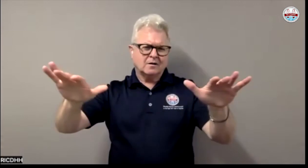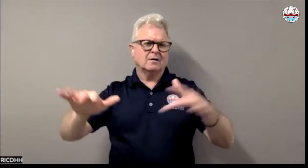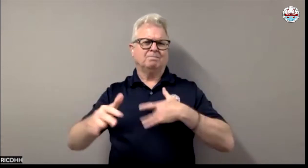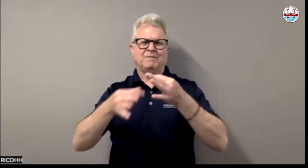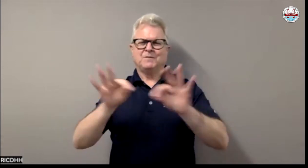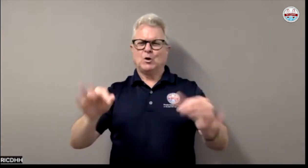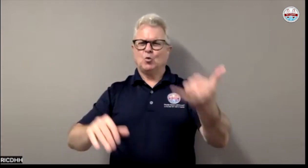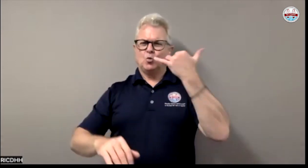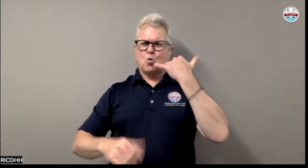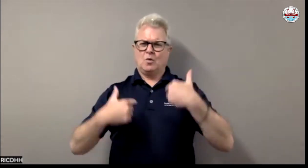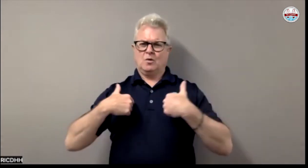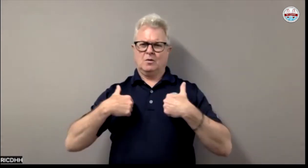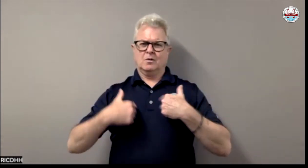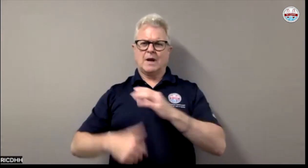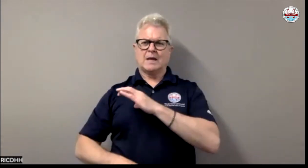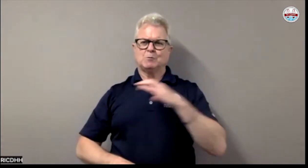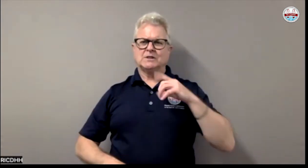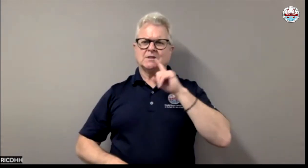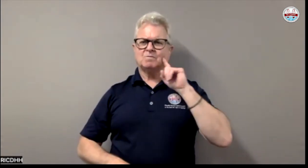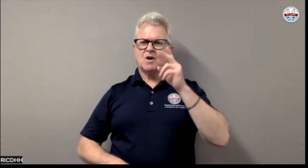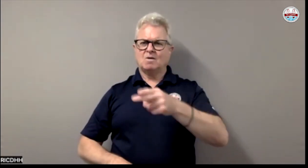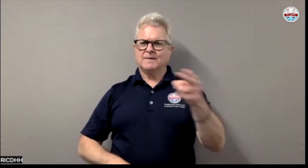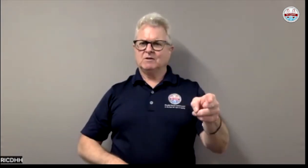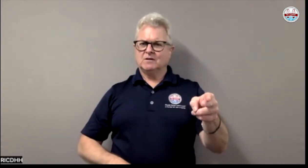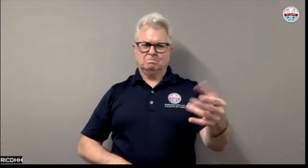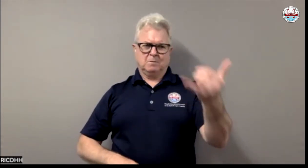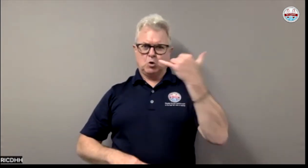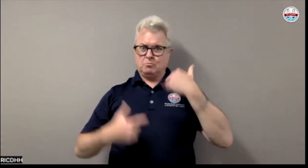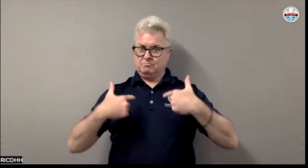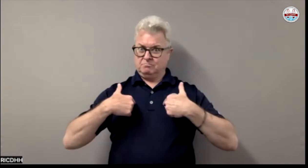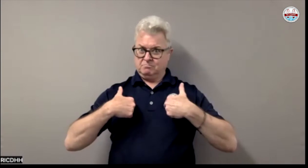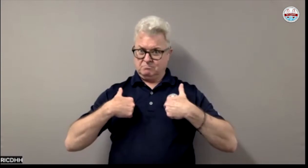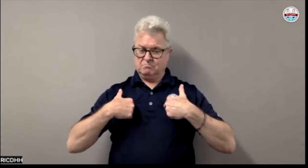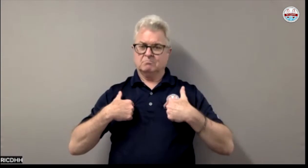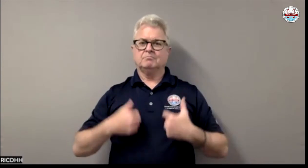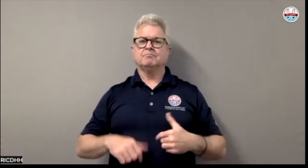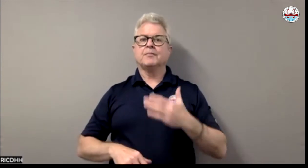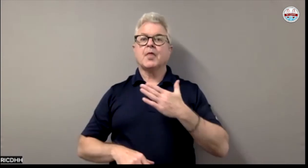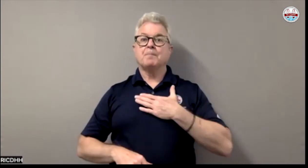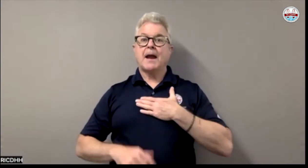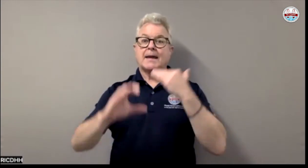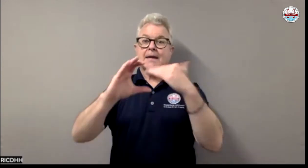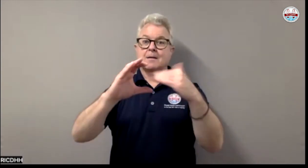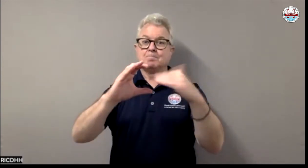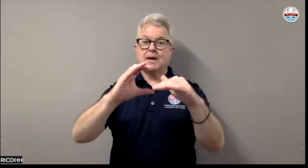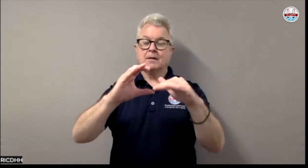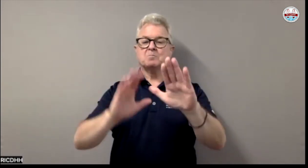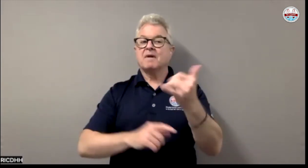or clarification, feel free to call me at the the Rhode Island Commission for the Deaf and Hard of Hearing.